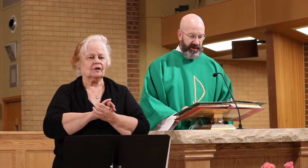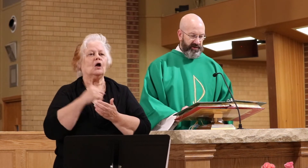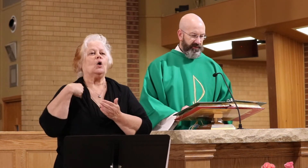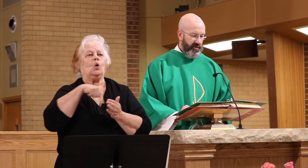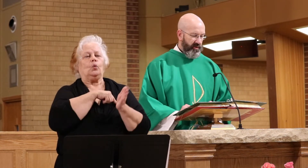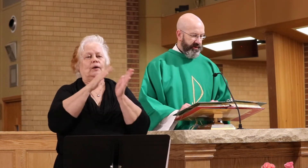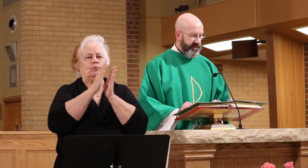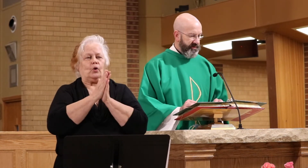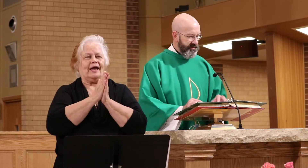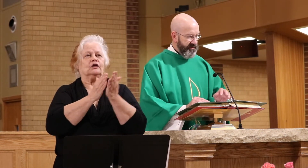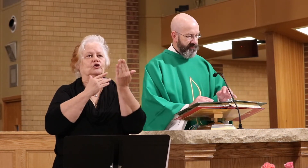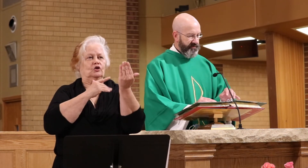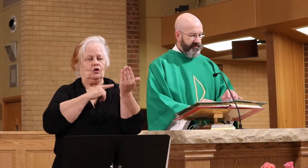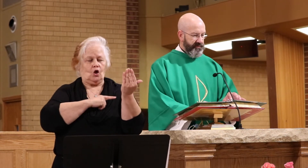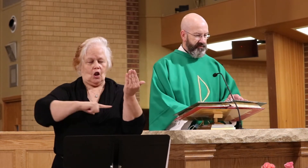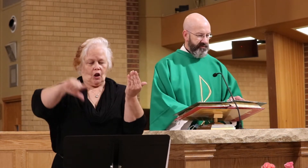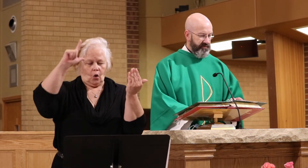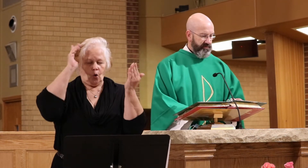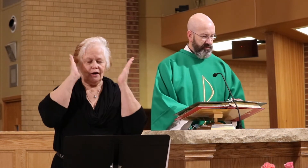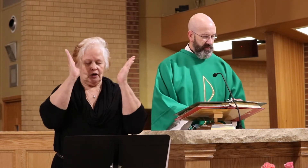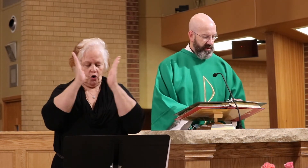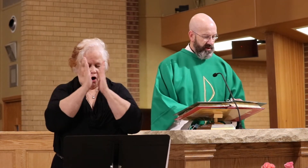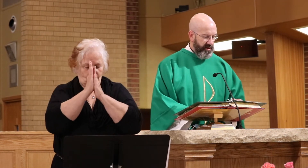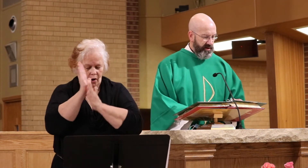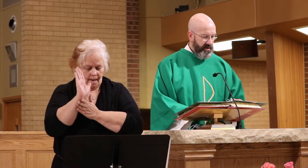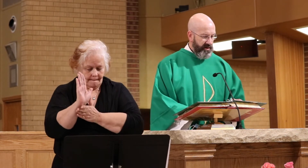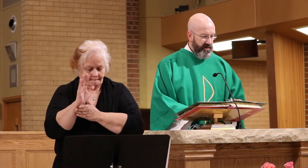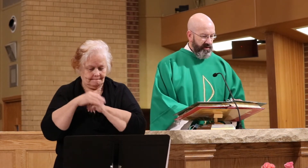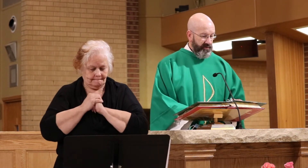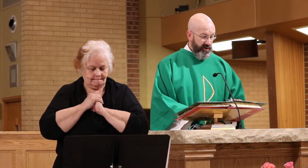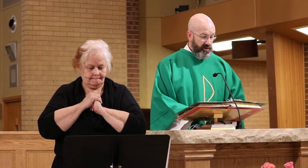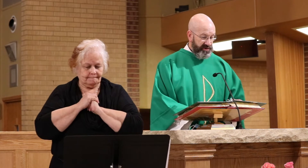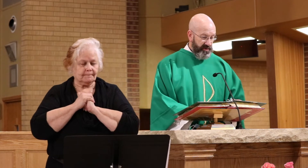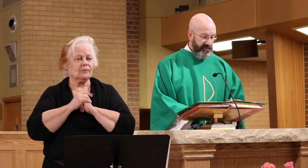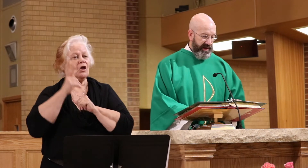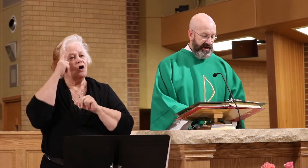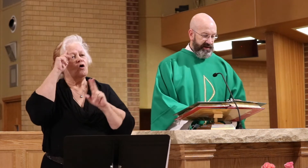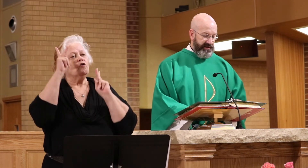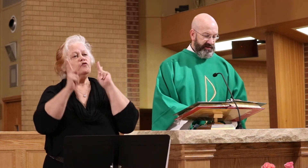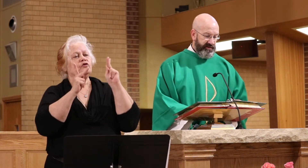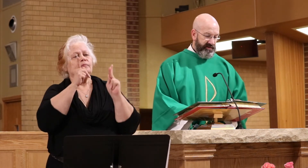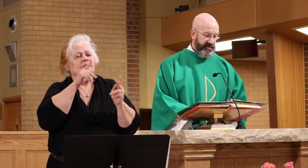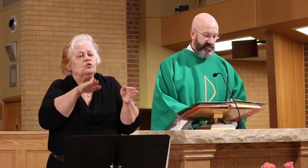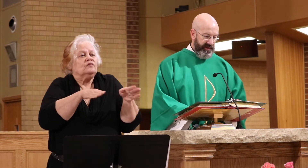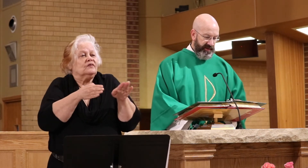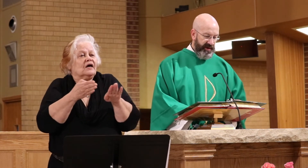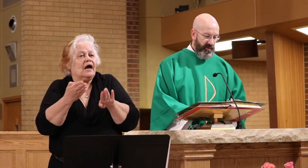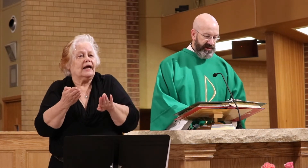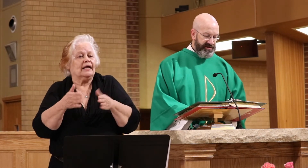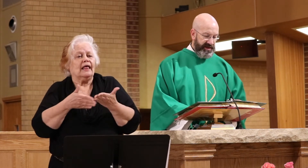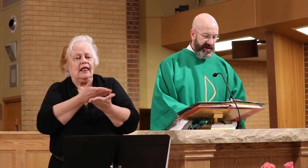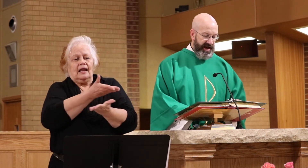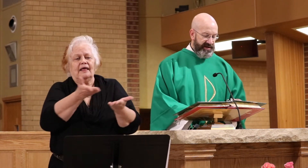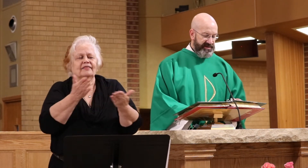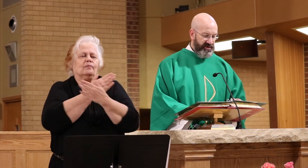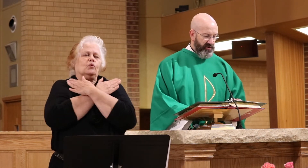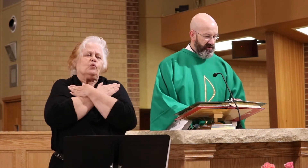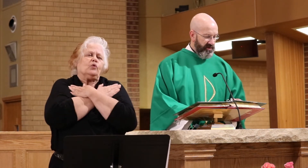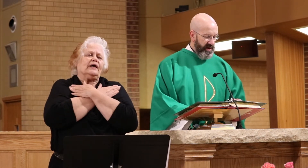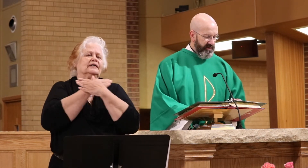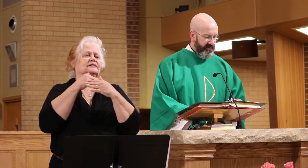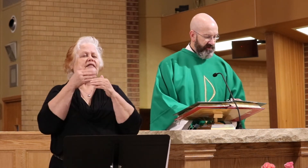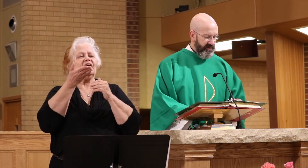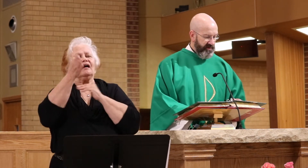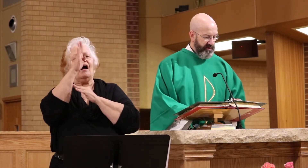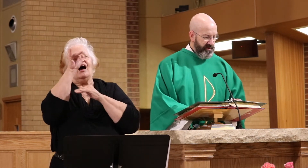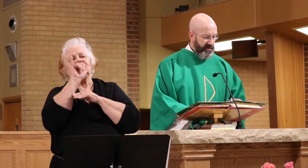We pray to the Lord. Lord, hear our prayer. For those who have died, may they rest in God's